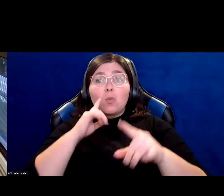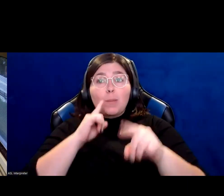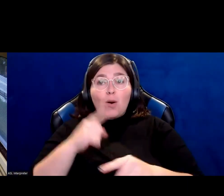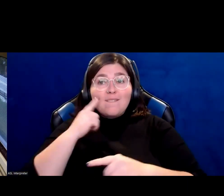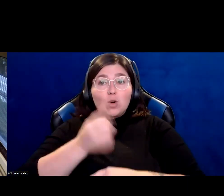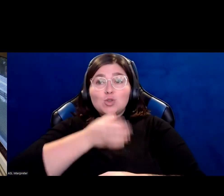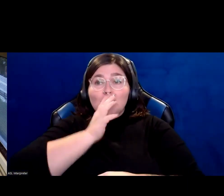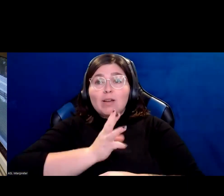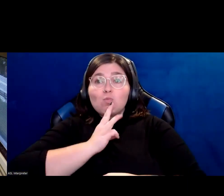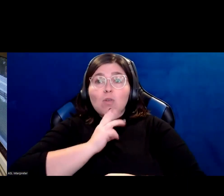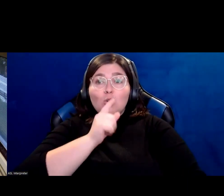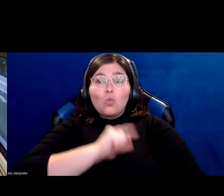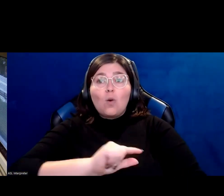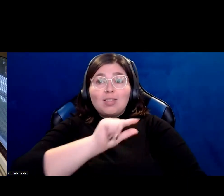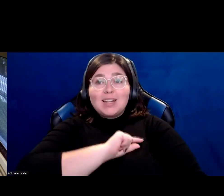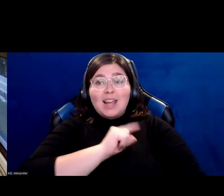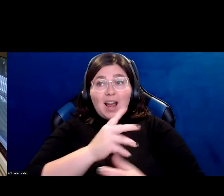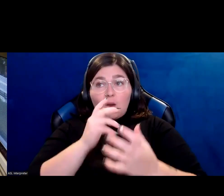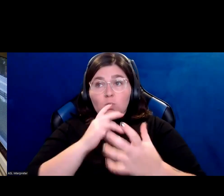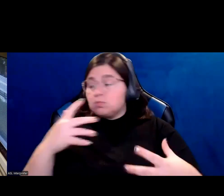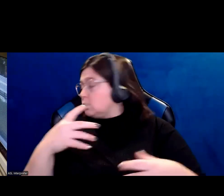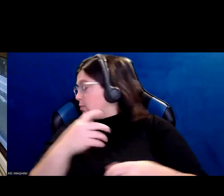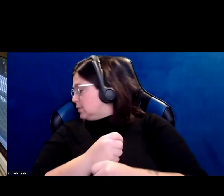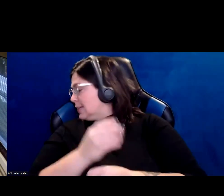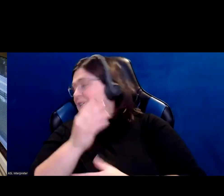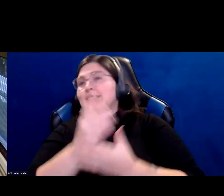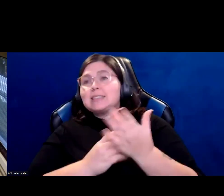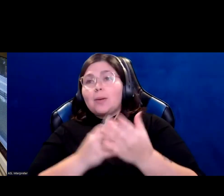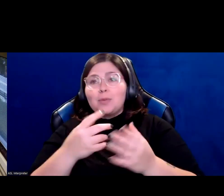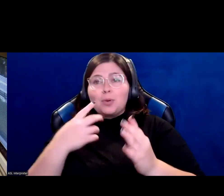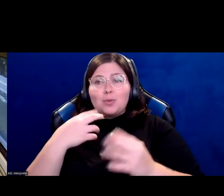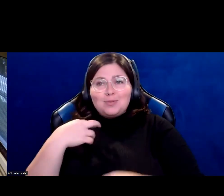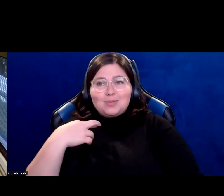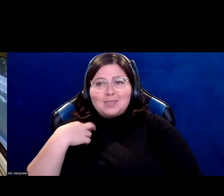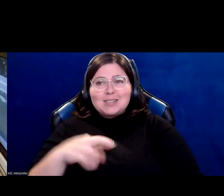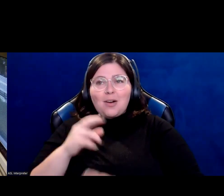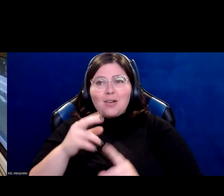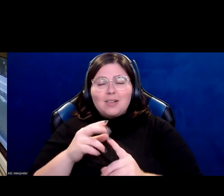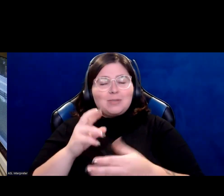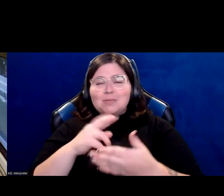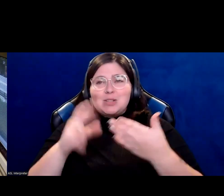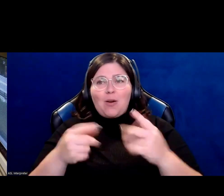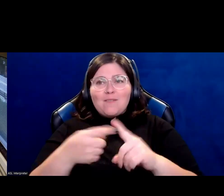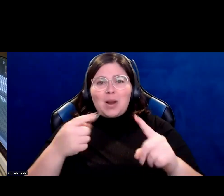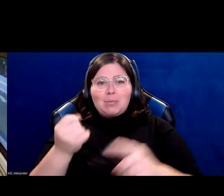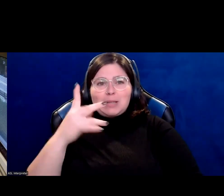water quality, I did just want to recap some of the results in September. Our laboratory conducted